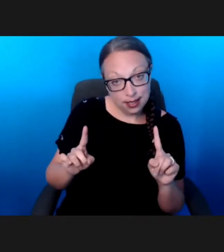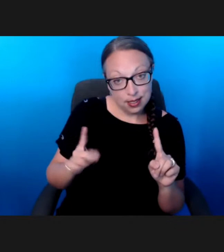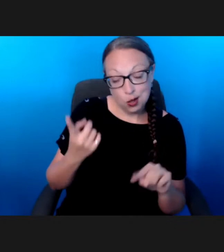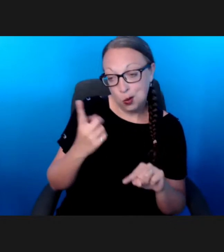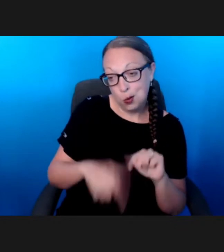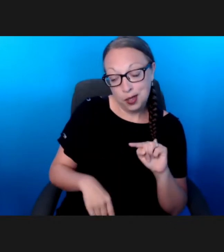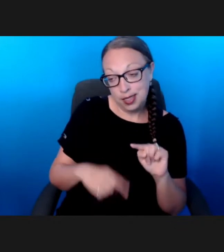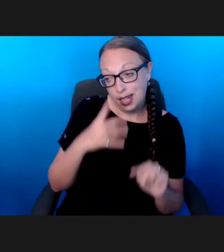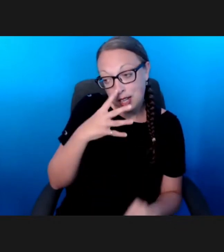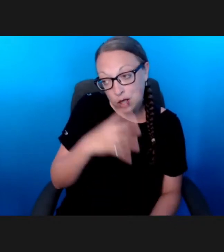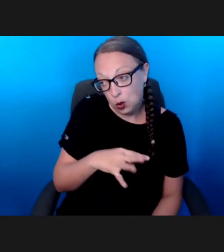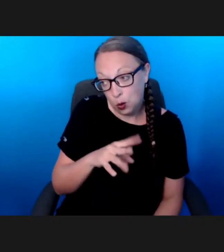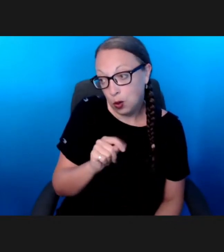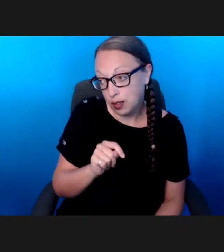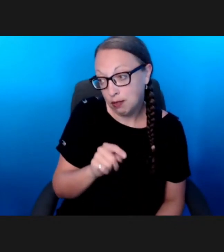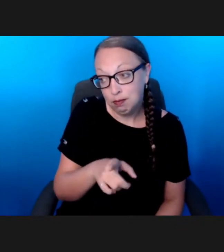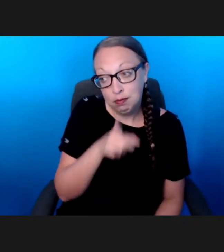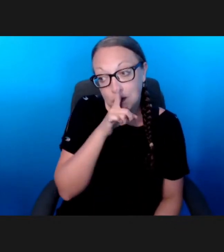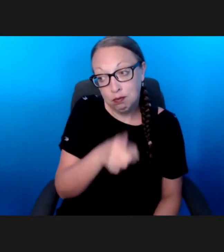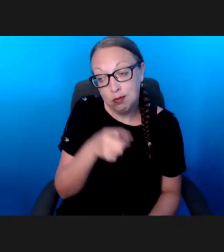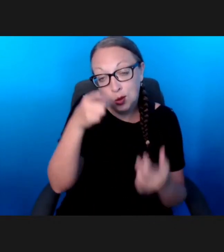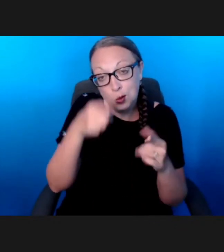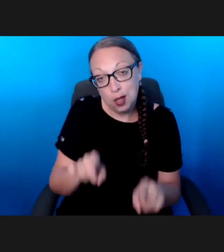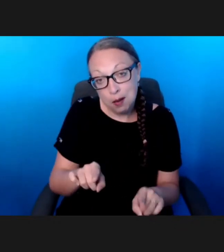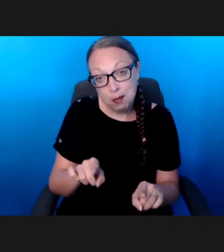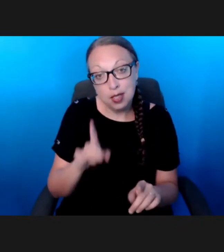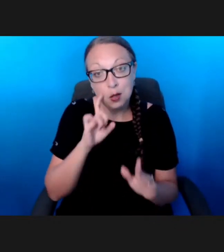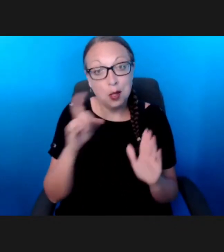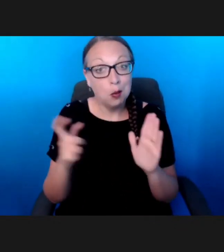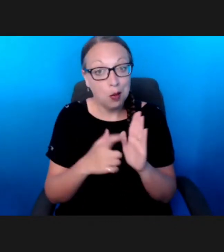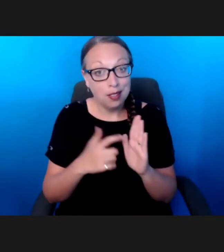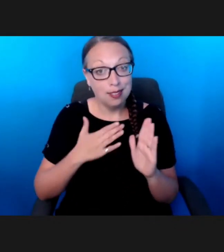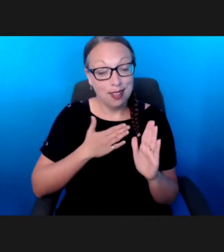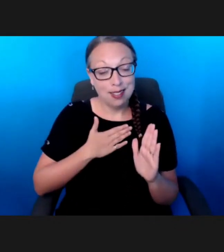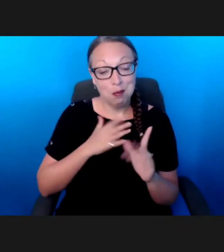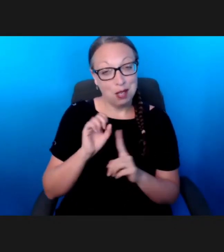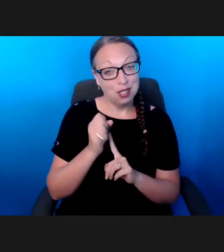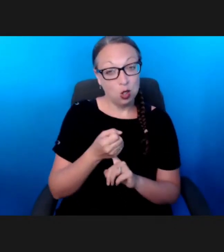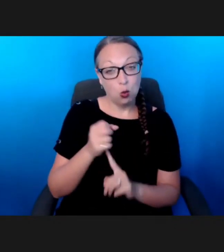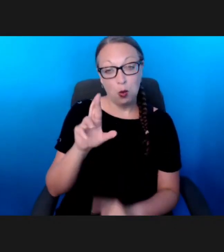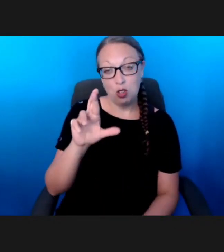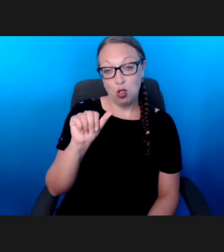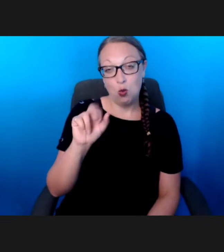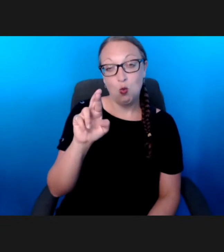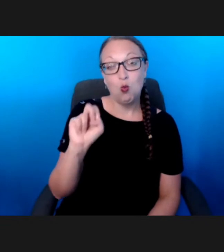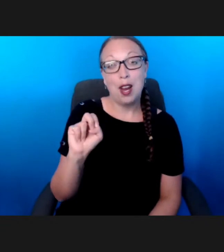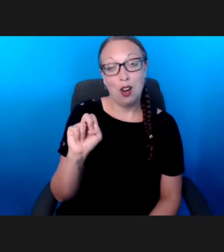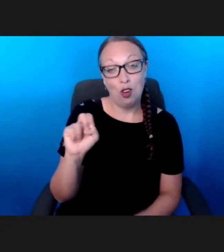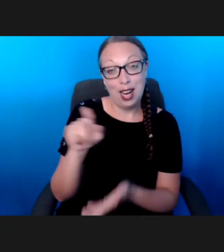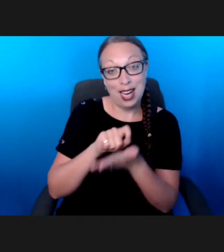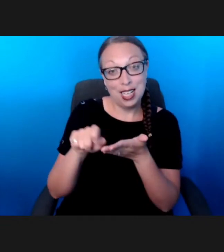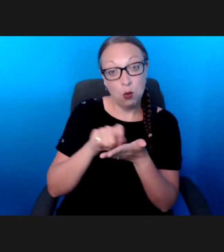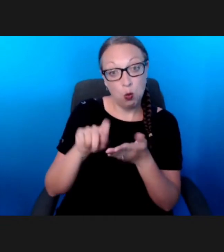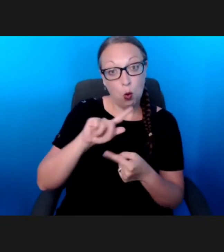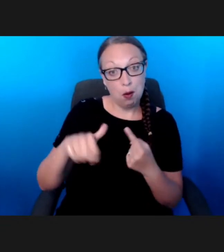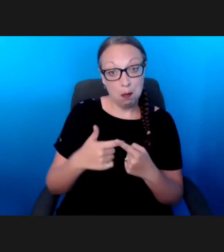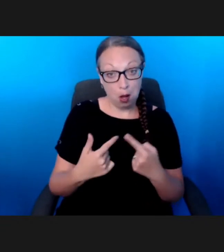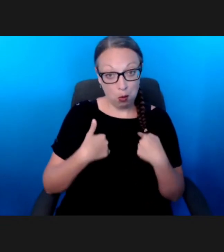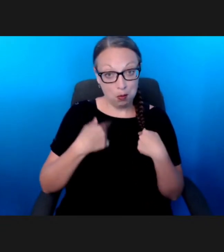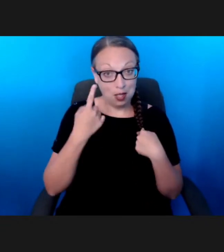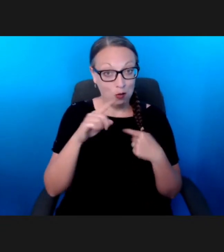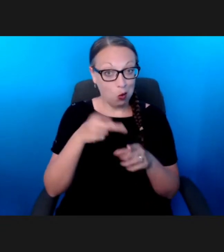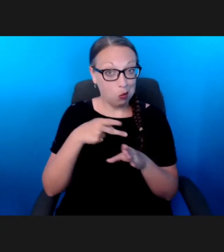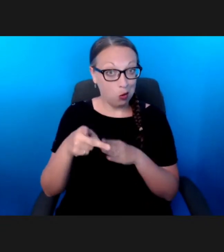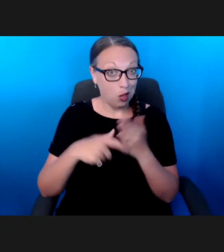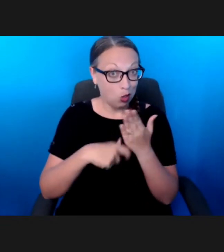denied. He recognized the rareness of my condition and ultimately wrote about my case for a professional journal. I had